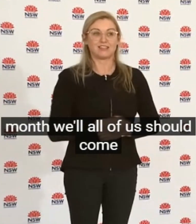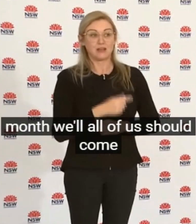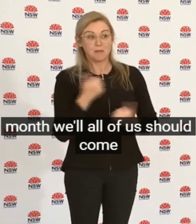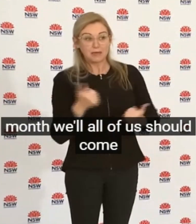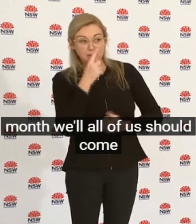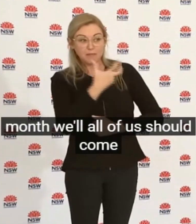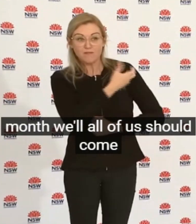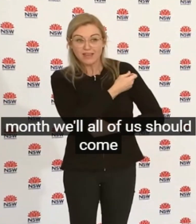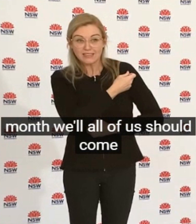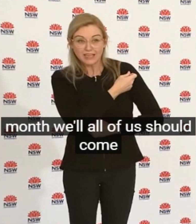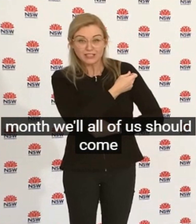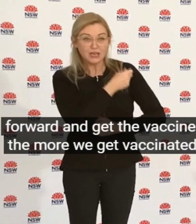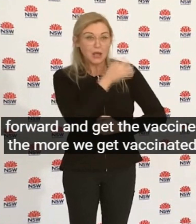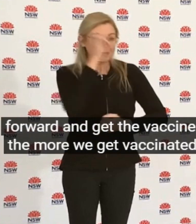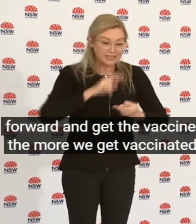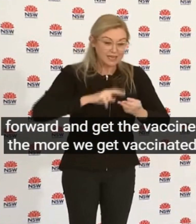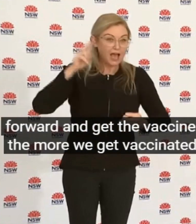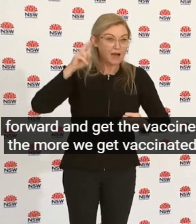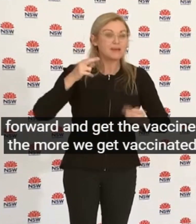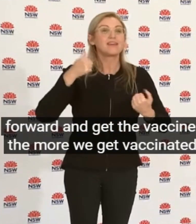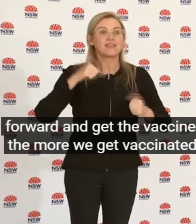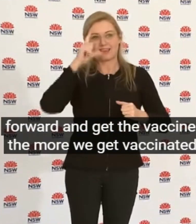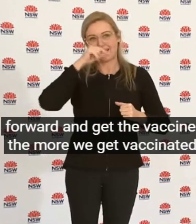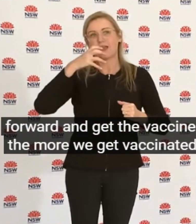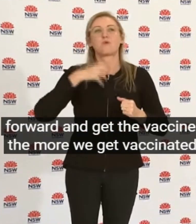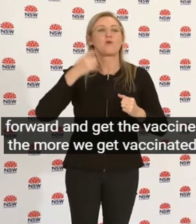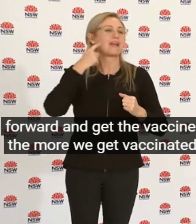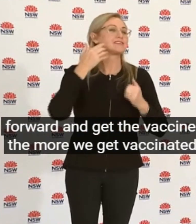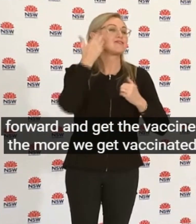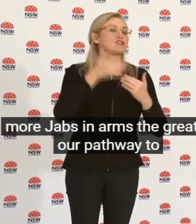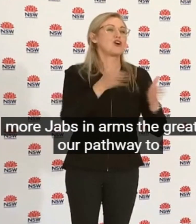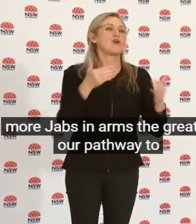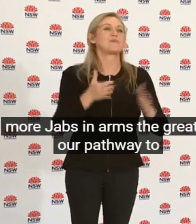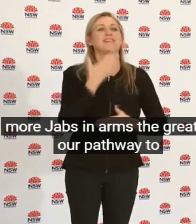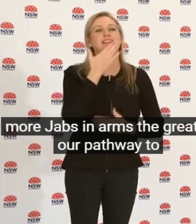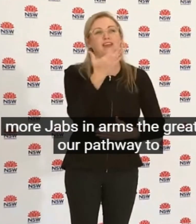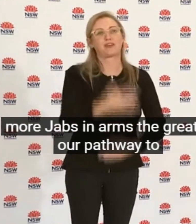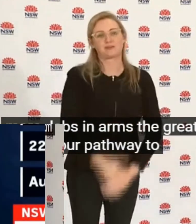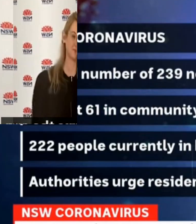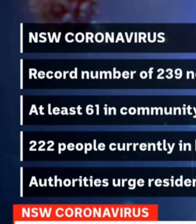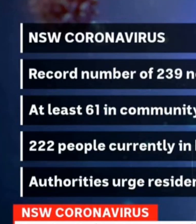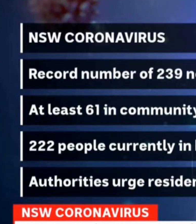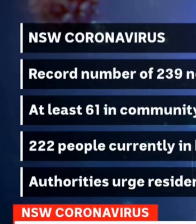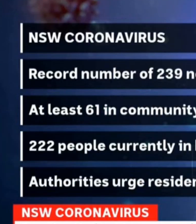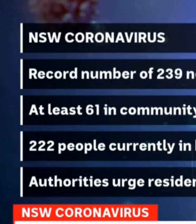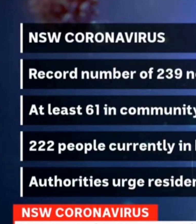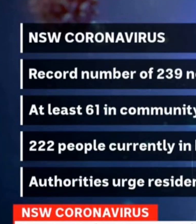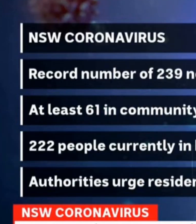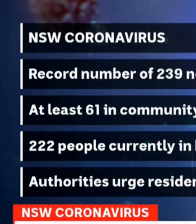the greater our pathway to having an easier life moving forward. Thanks, everybody. Right, that